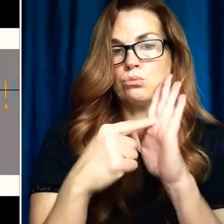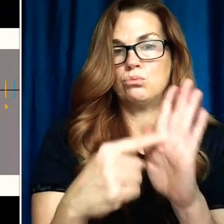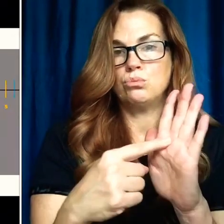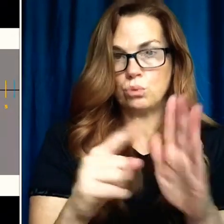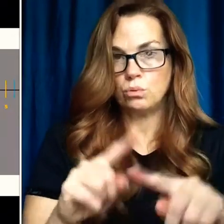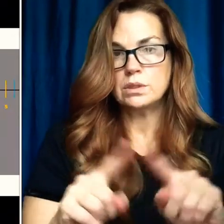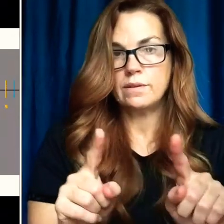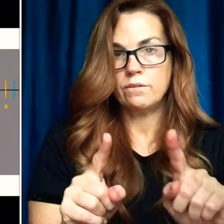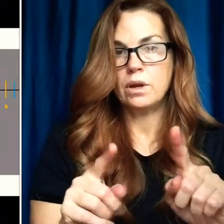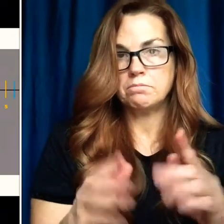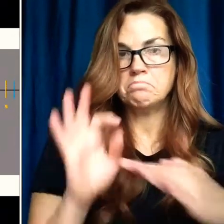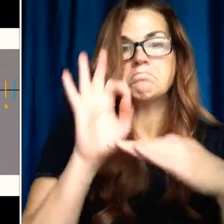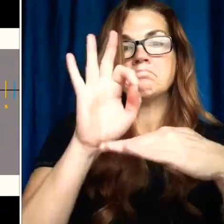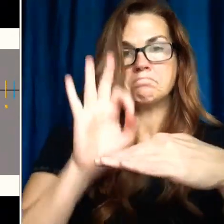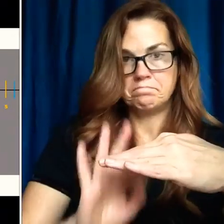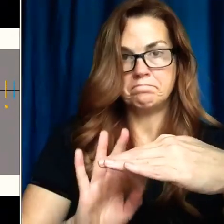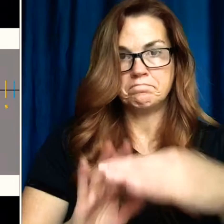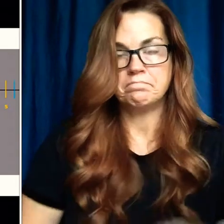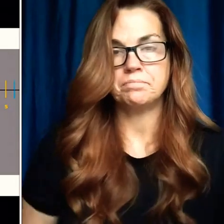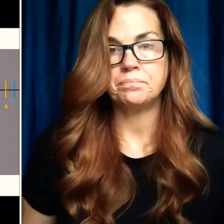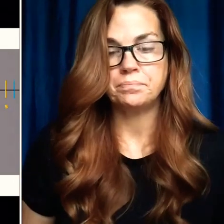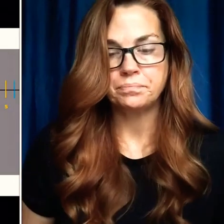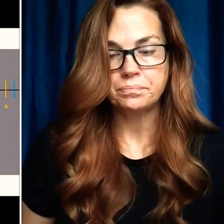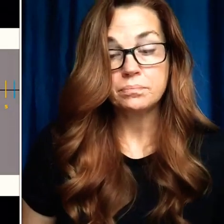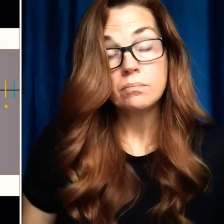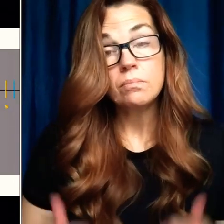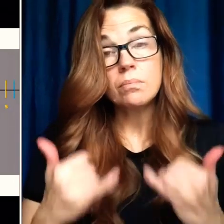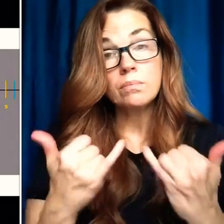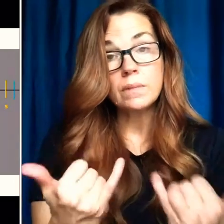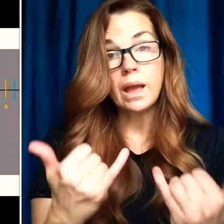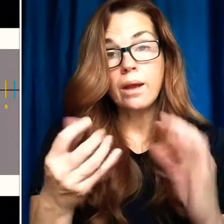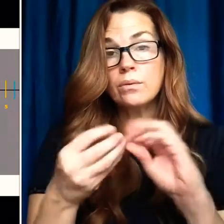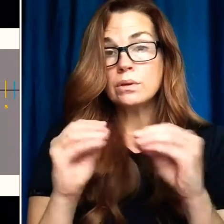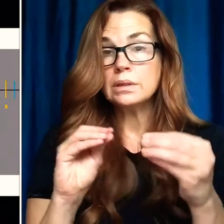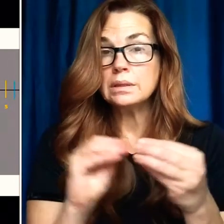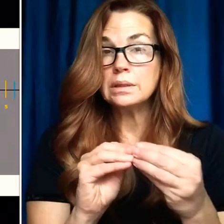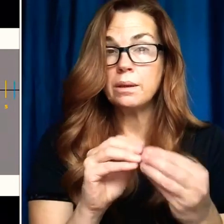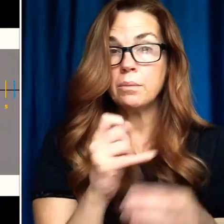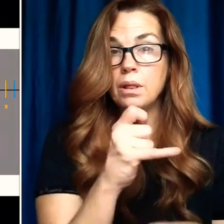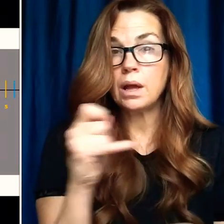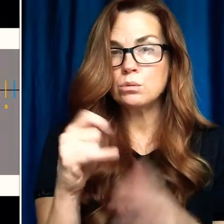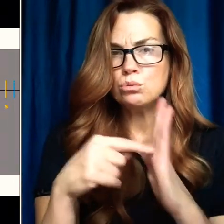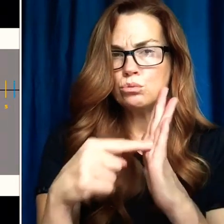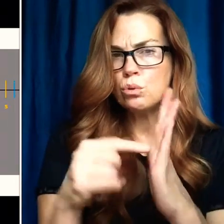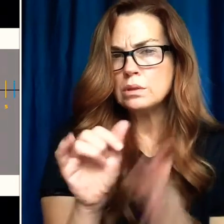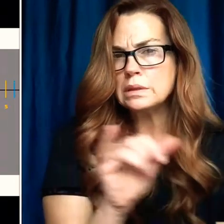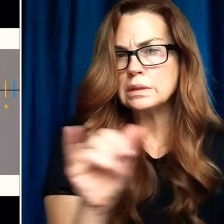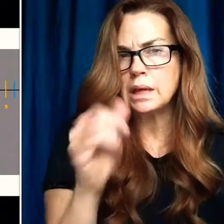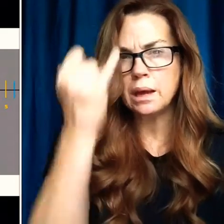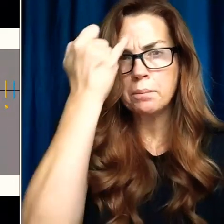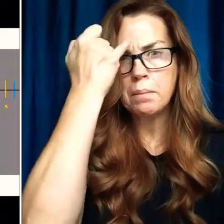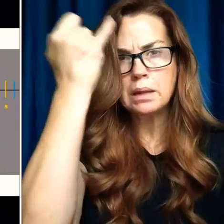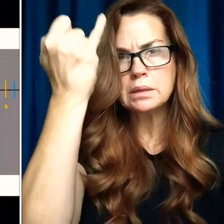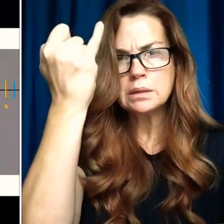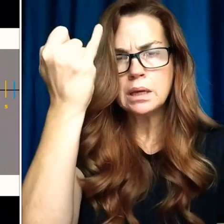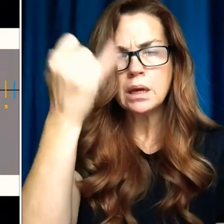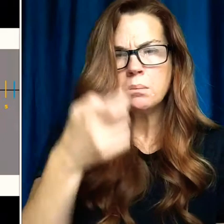This is the same number line, just drawn a little larger, so that you can more easily see all of the natural numbers, those counting